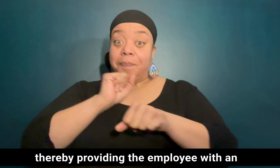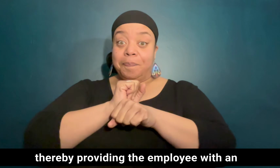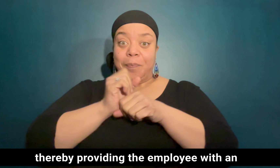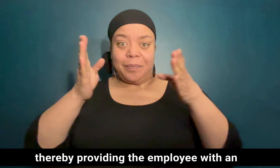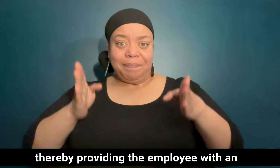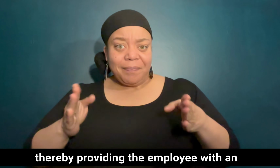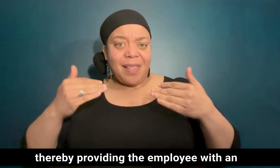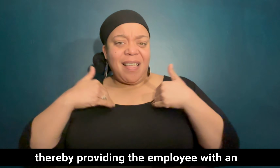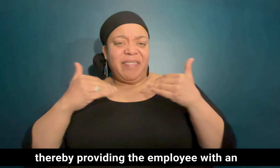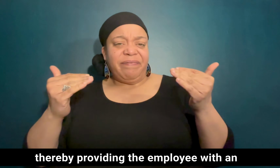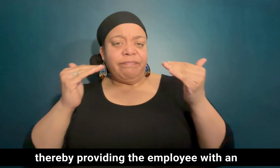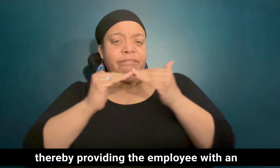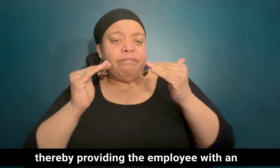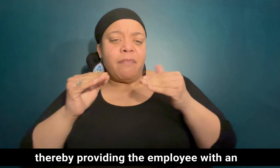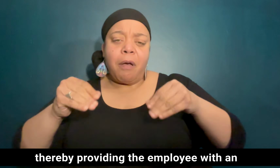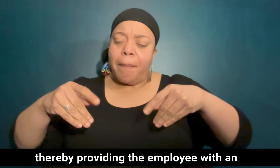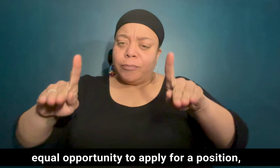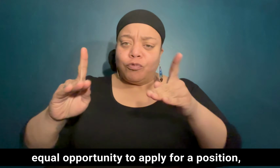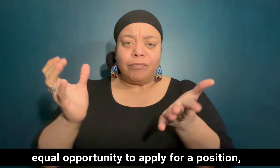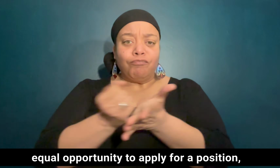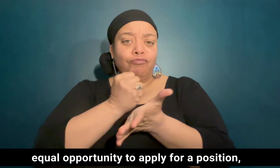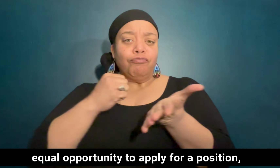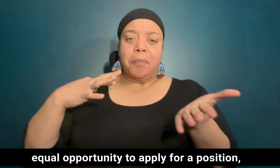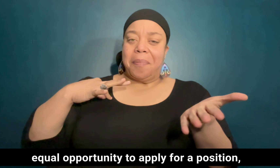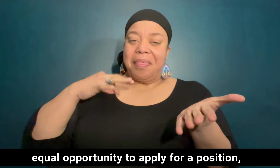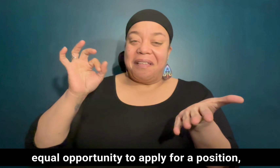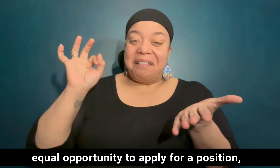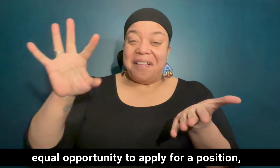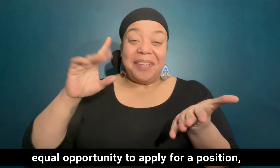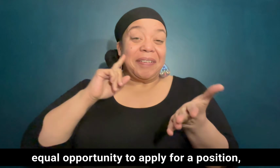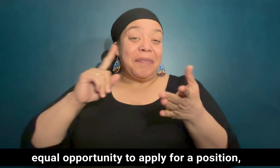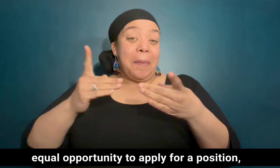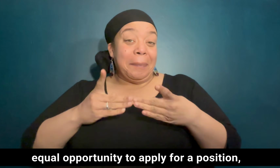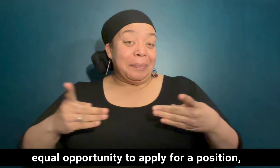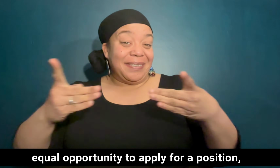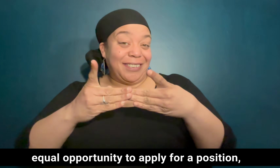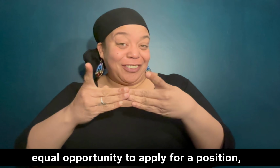thereby providing the employee with an equal opportunity to apply for a position,